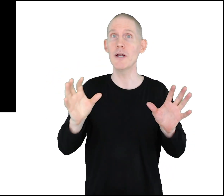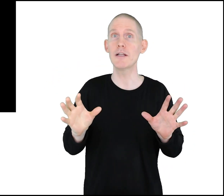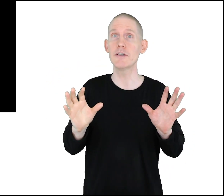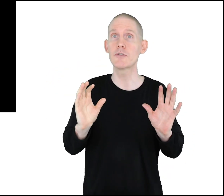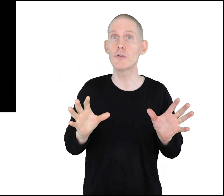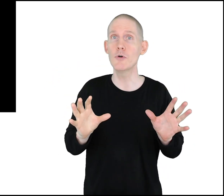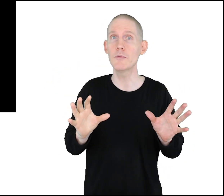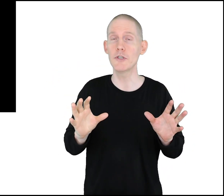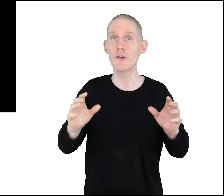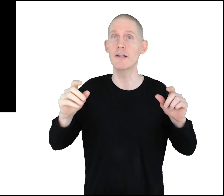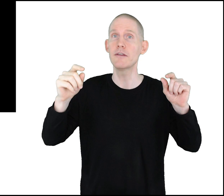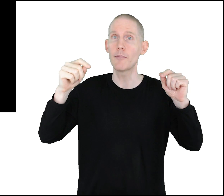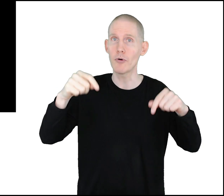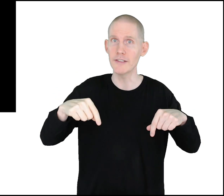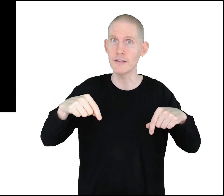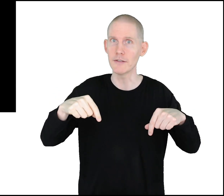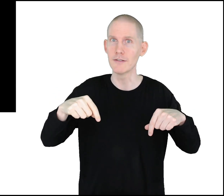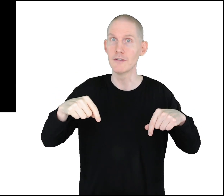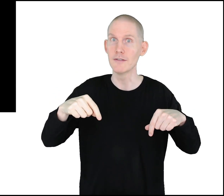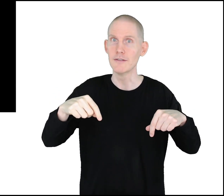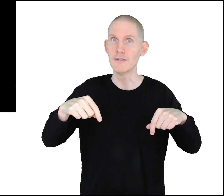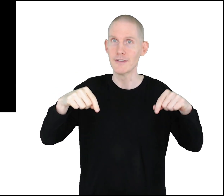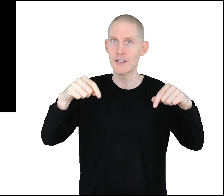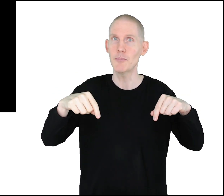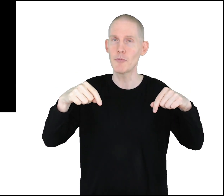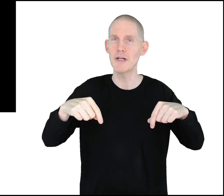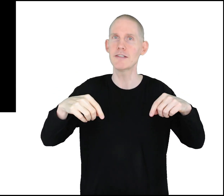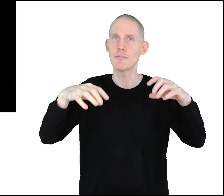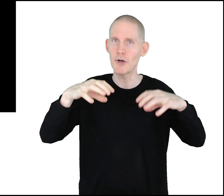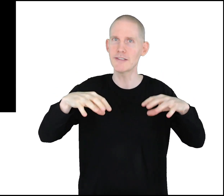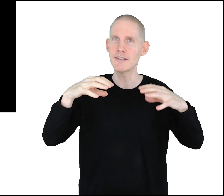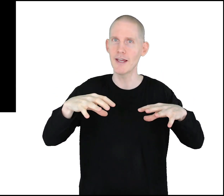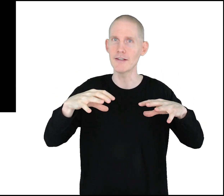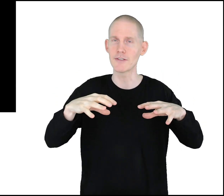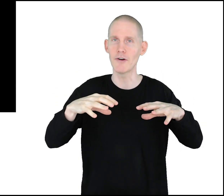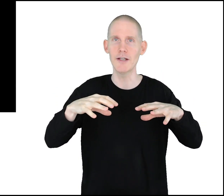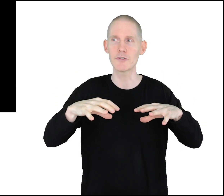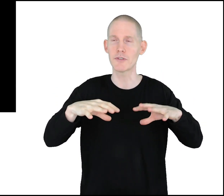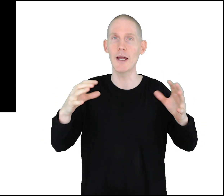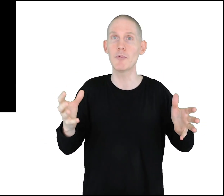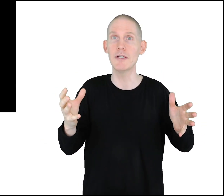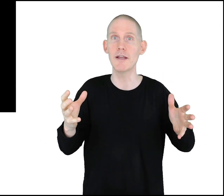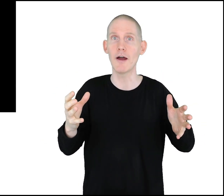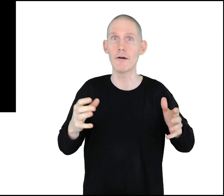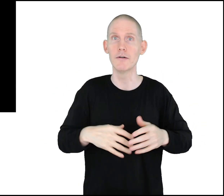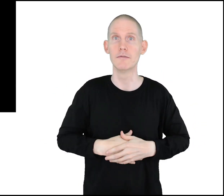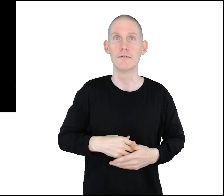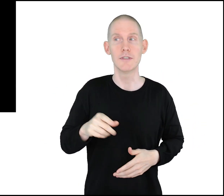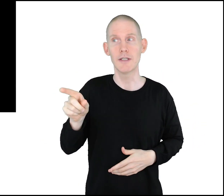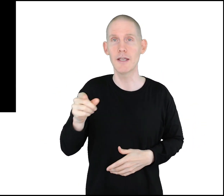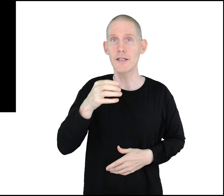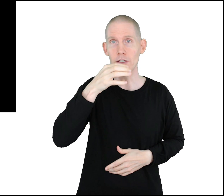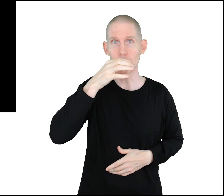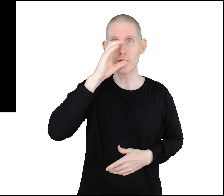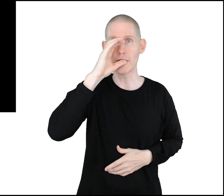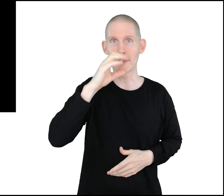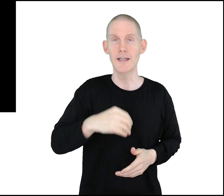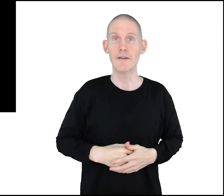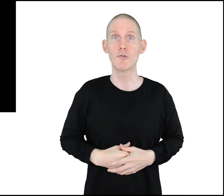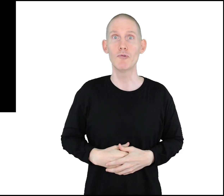automatically assumed you're in the present. Simple present, present tense, all right? So it's happening now. He drink. If you